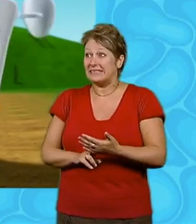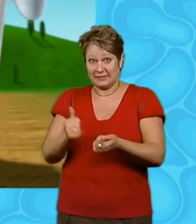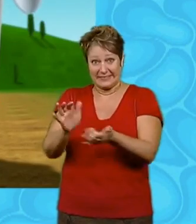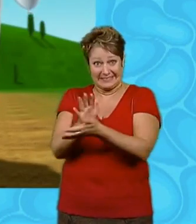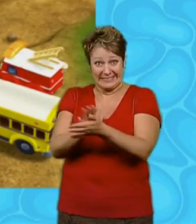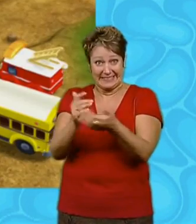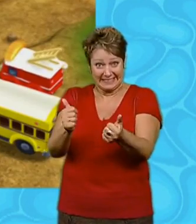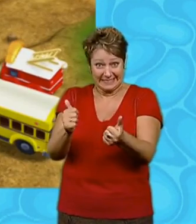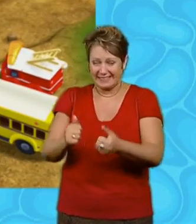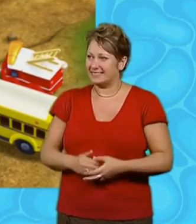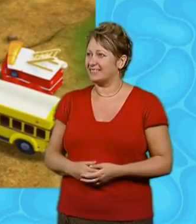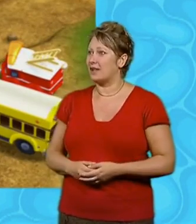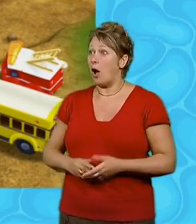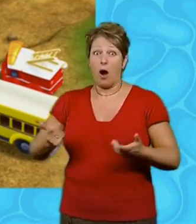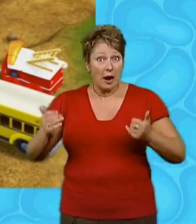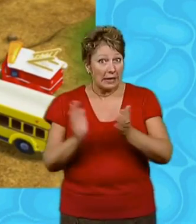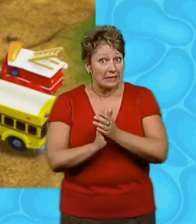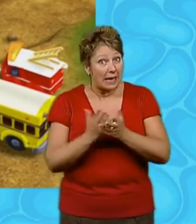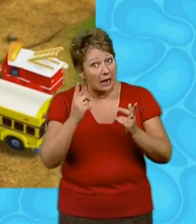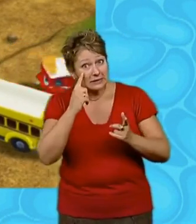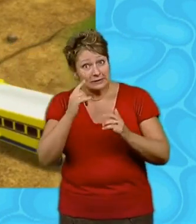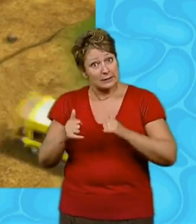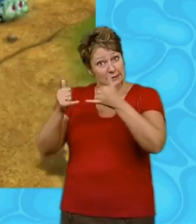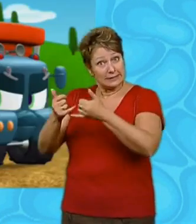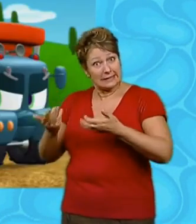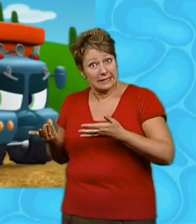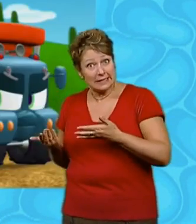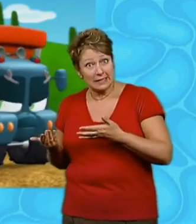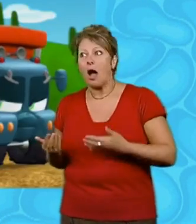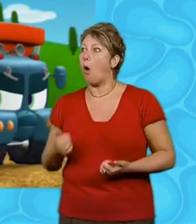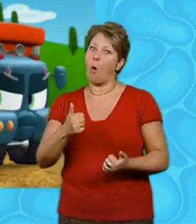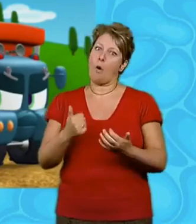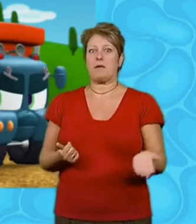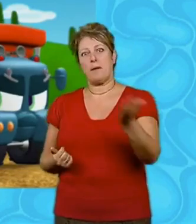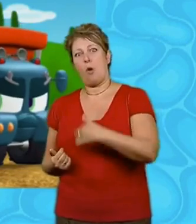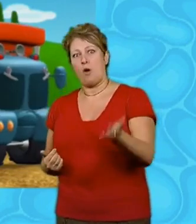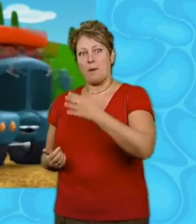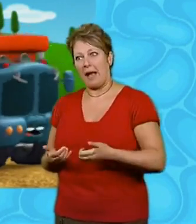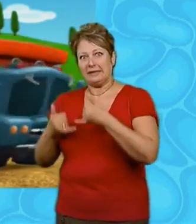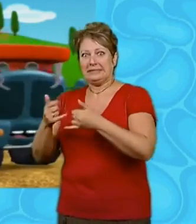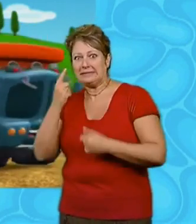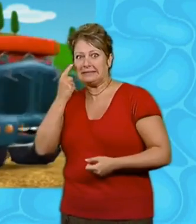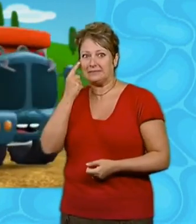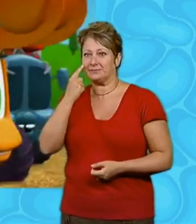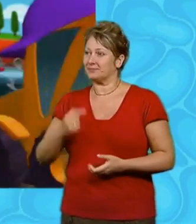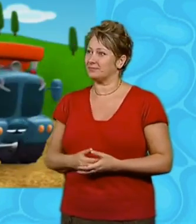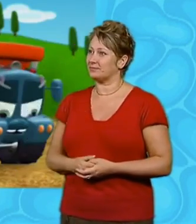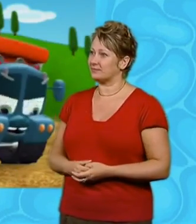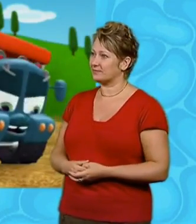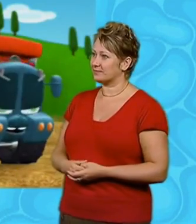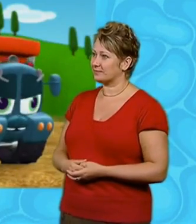fun. Okay, now can we go and see the captain's trophy? Oh, yes. Yes, oh, come on, gang. Yes. Brilliant. Come